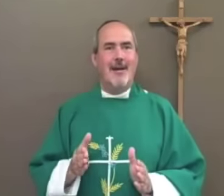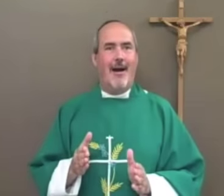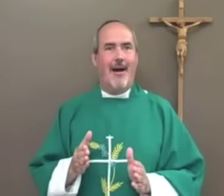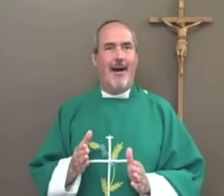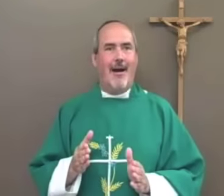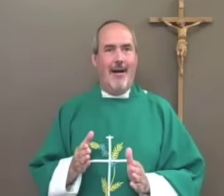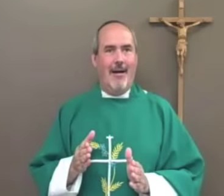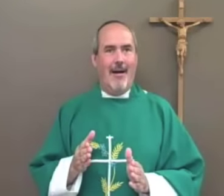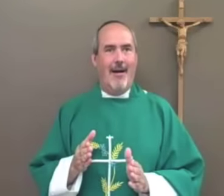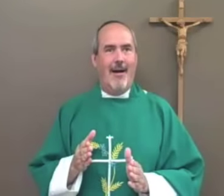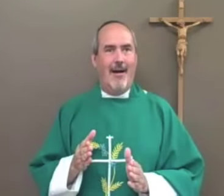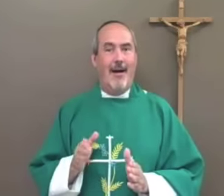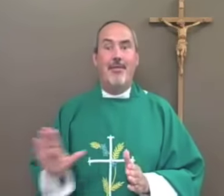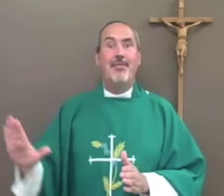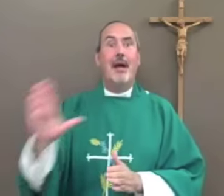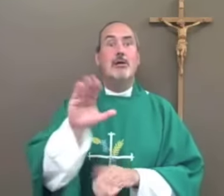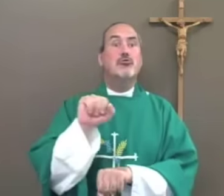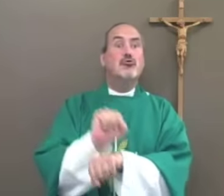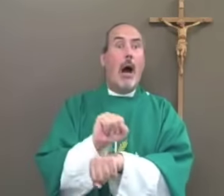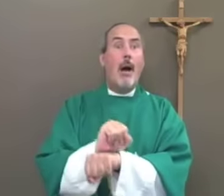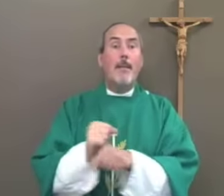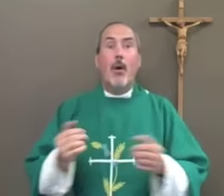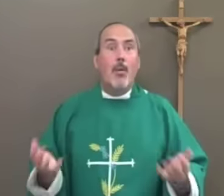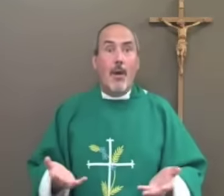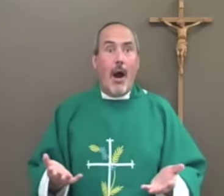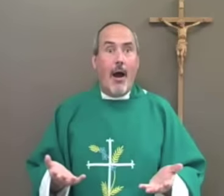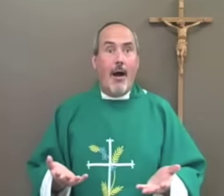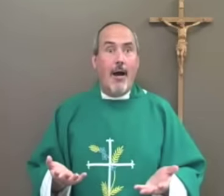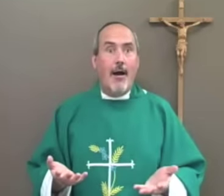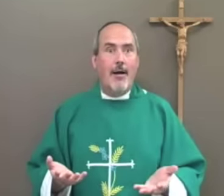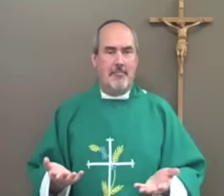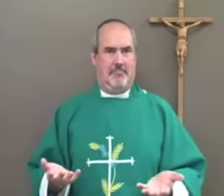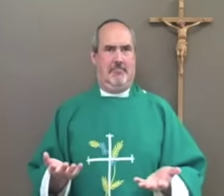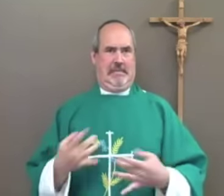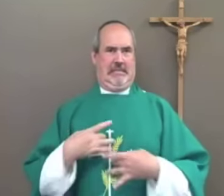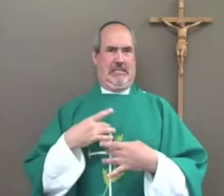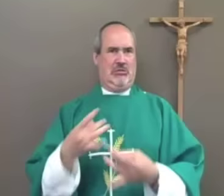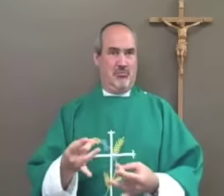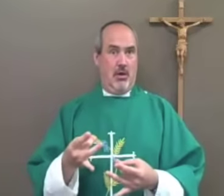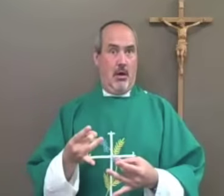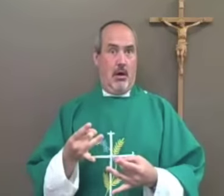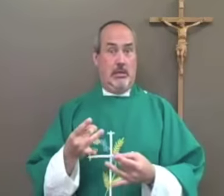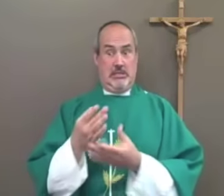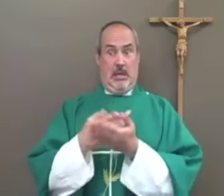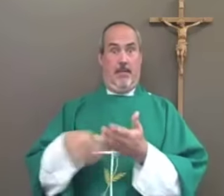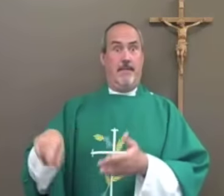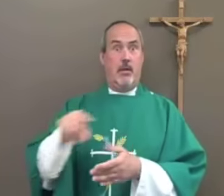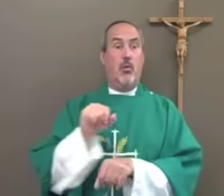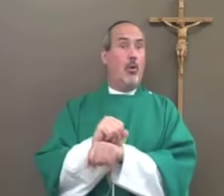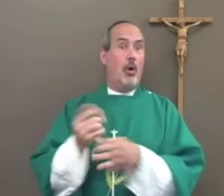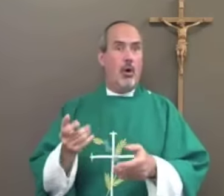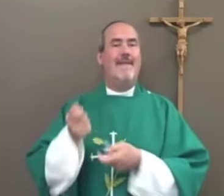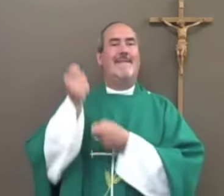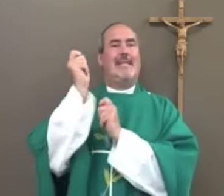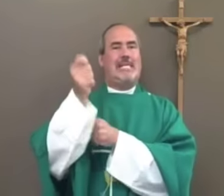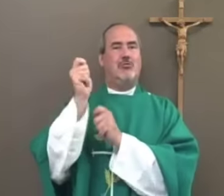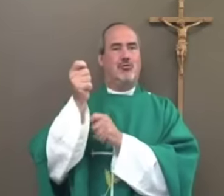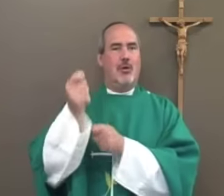disciples, and all of them had different vocations. Interestingly, some of them